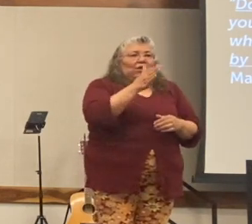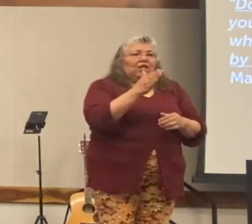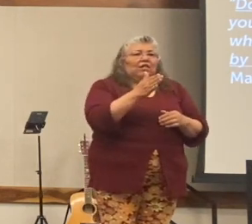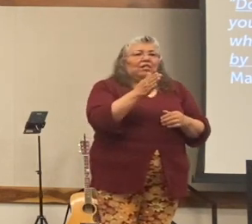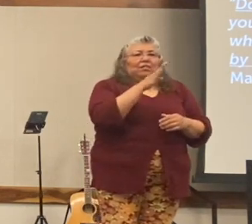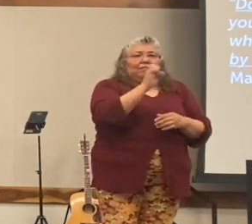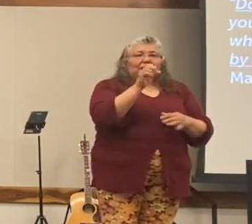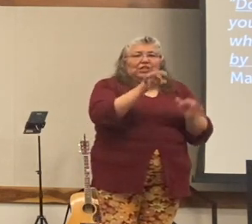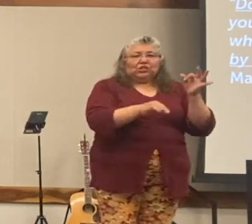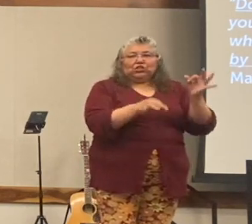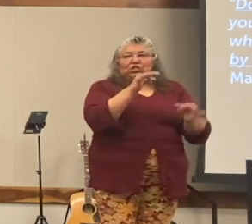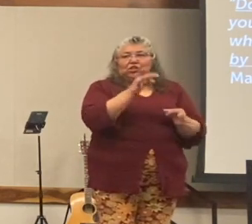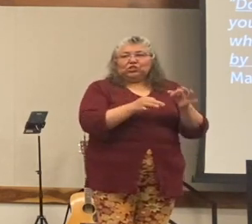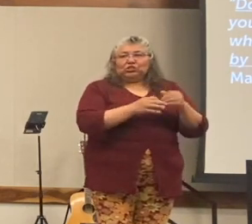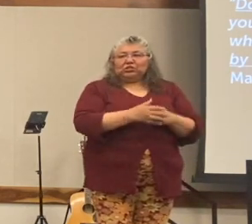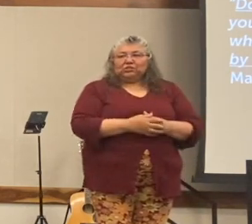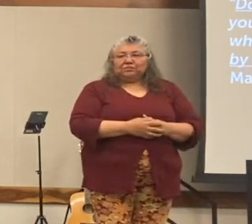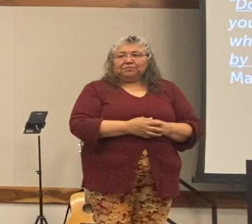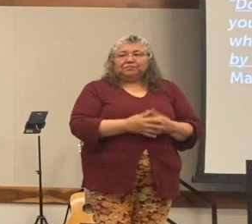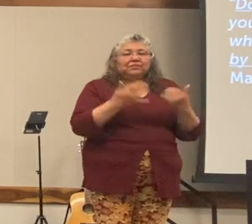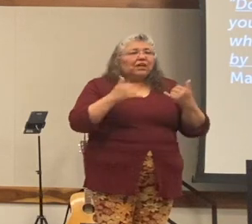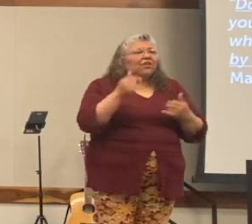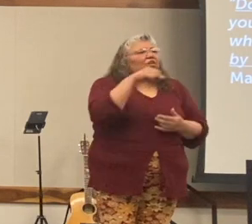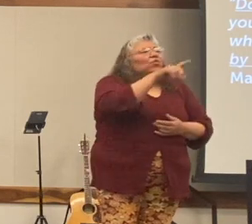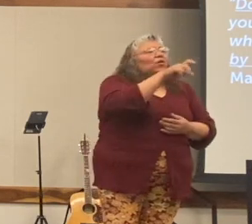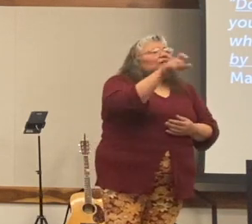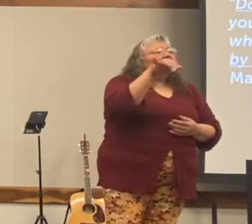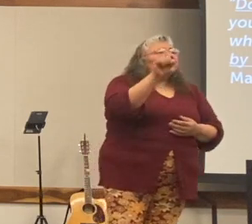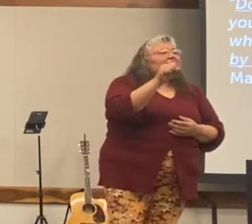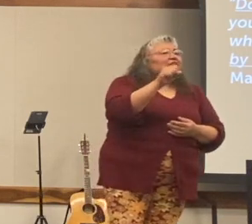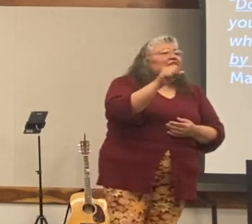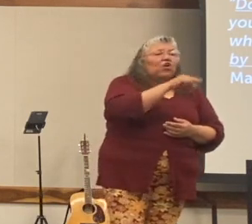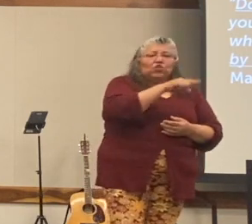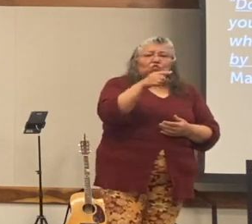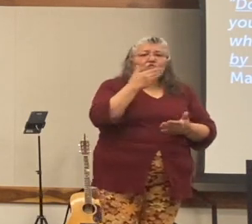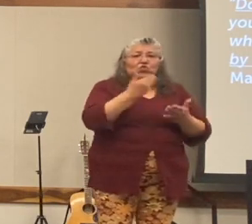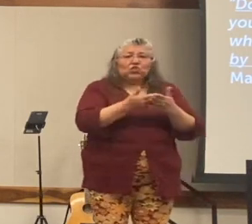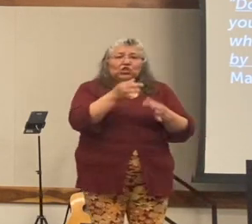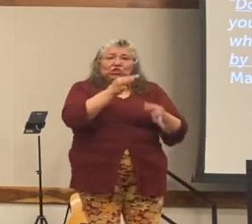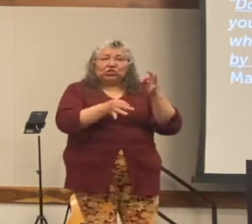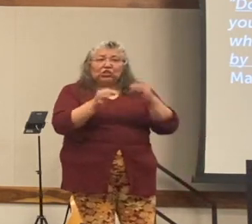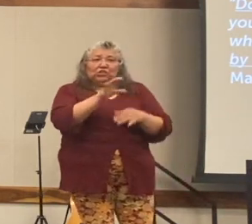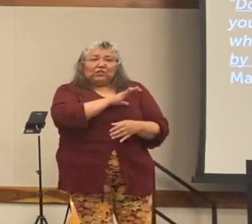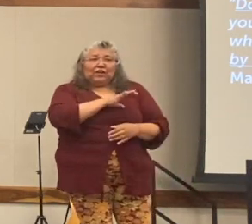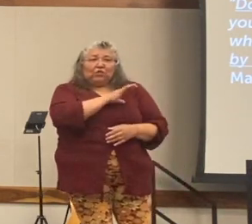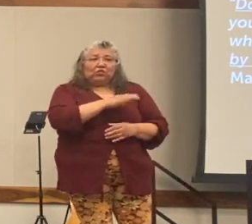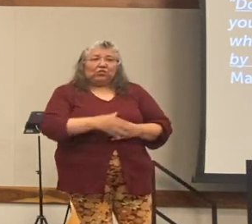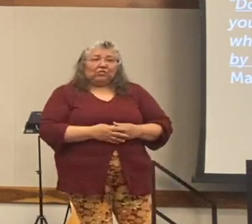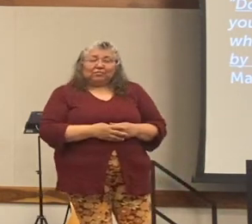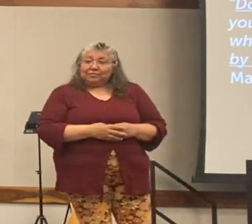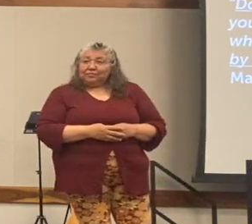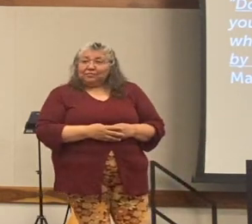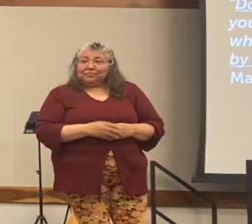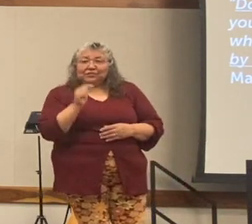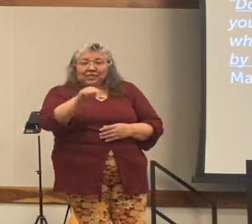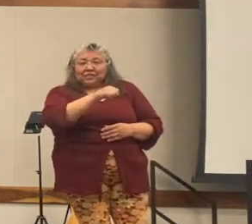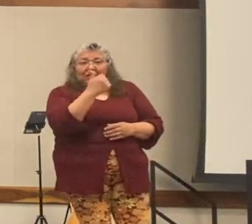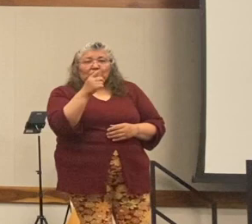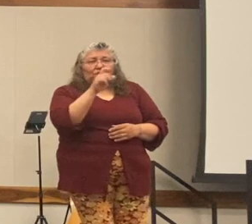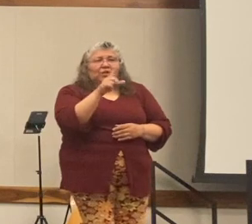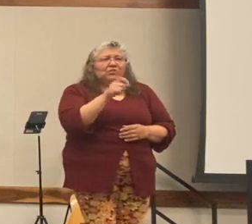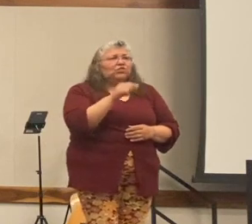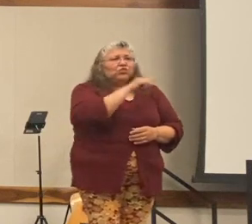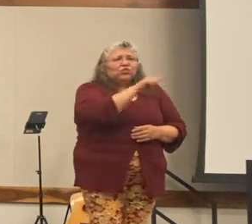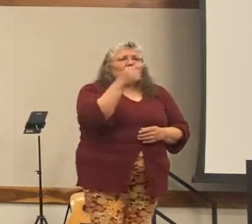to be judged. So the question is, are you a good judge of character? Here's another question. Do